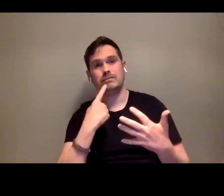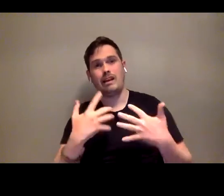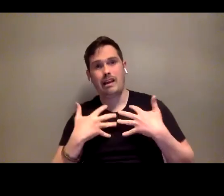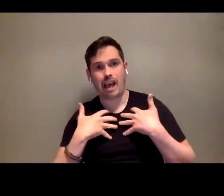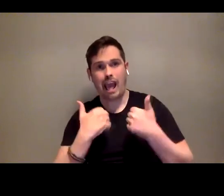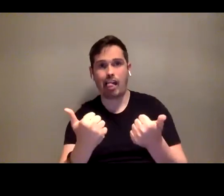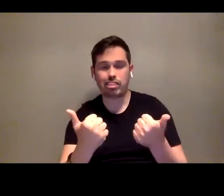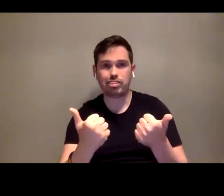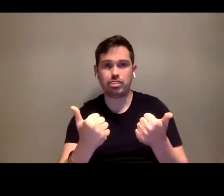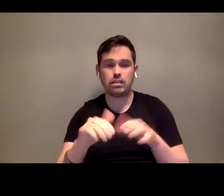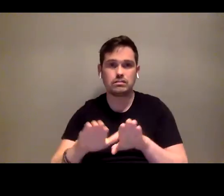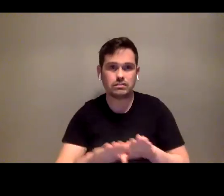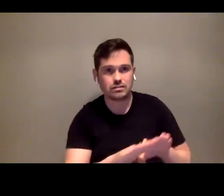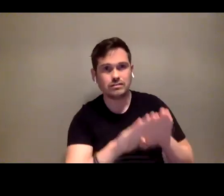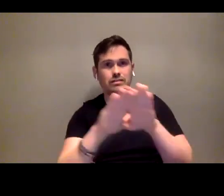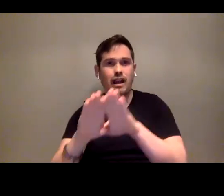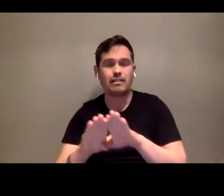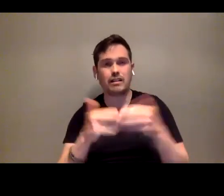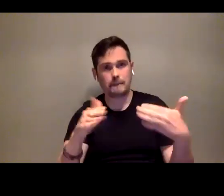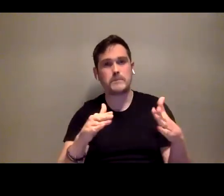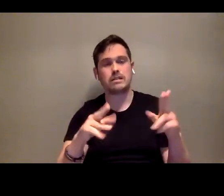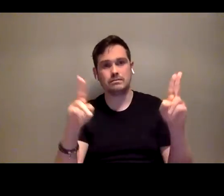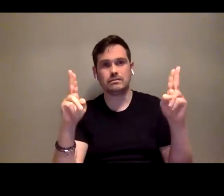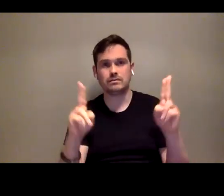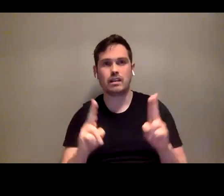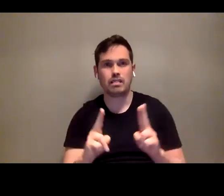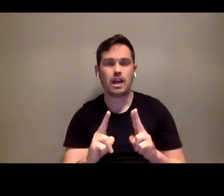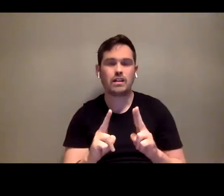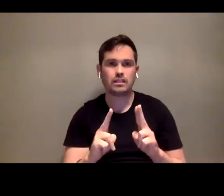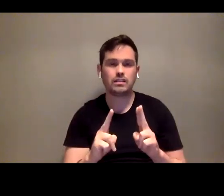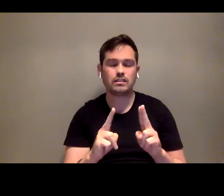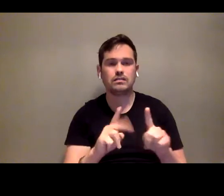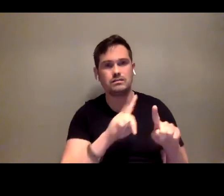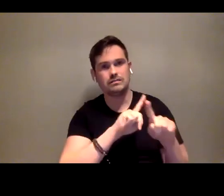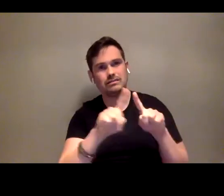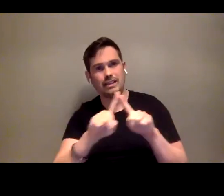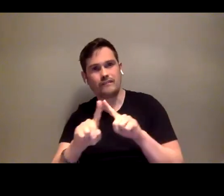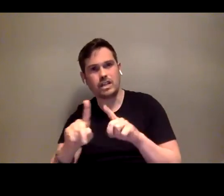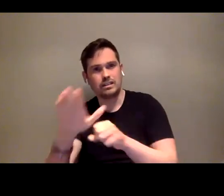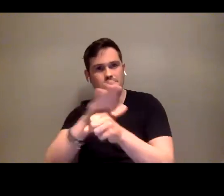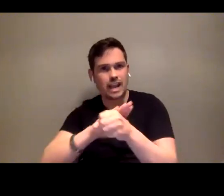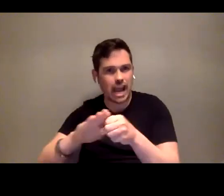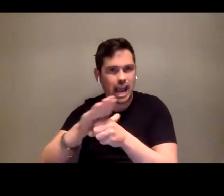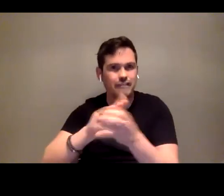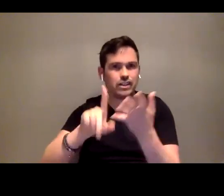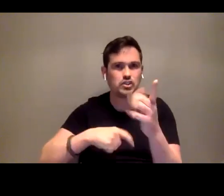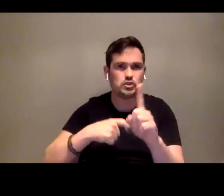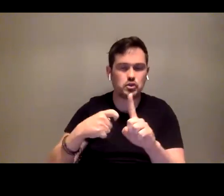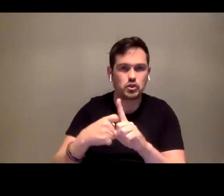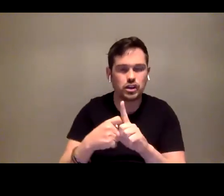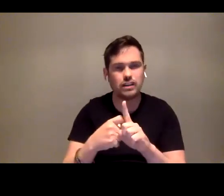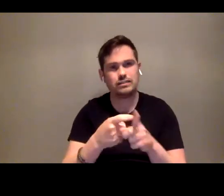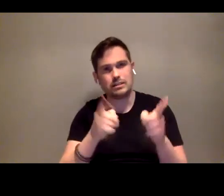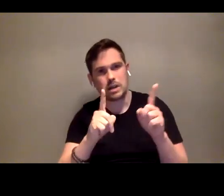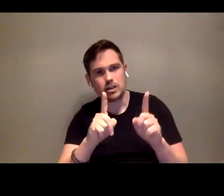been stalling and even declining in many regions, and health inequalities between different parts of the UK, based on region, based on class, based